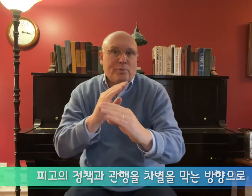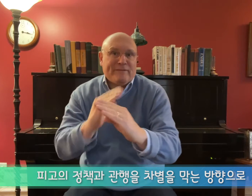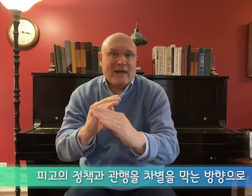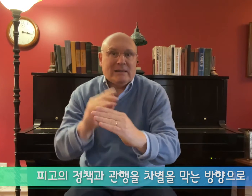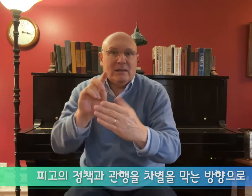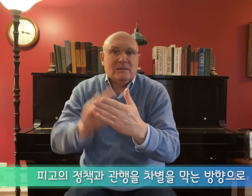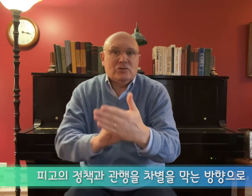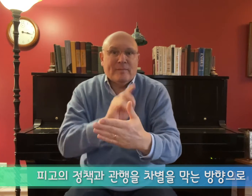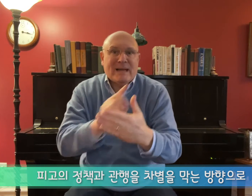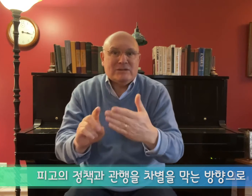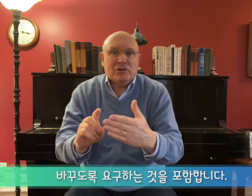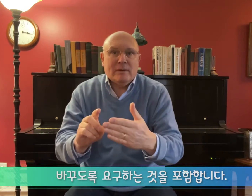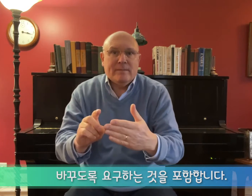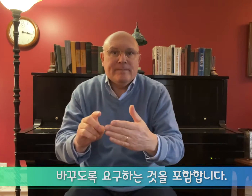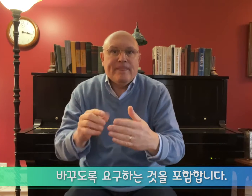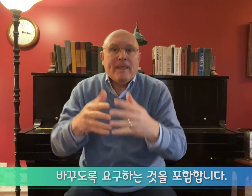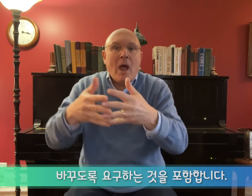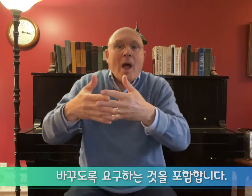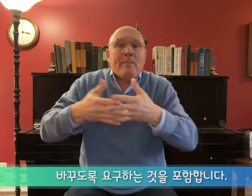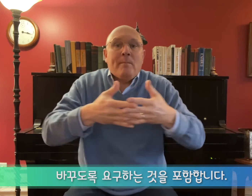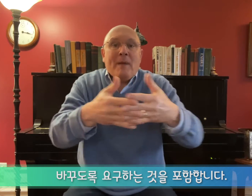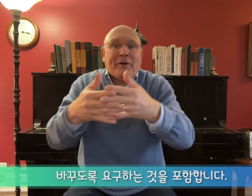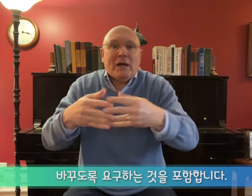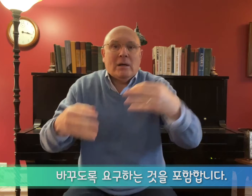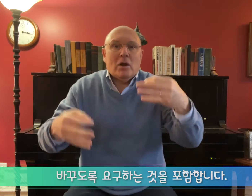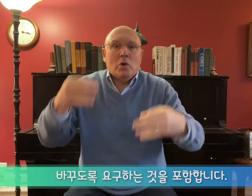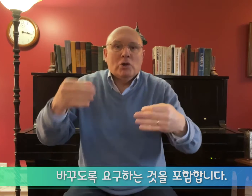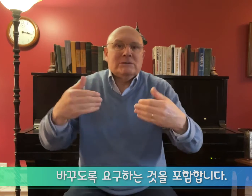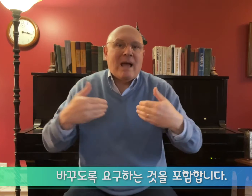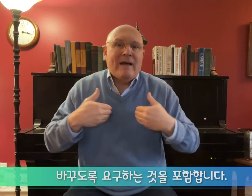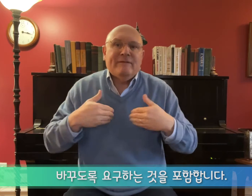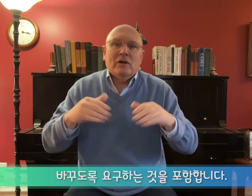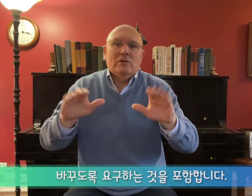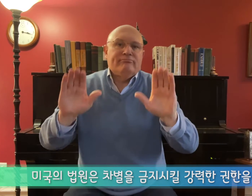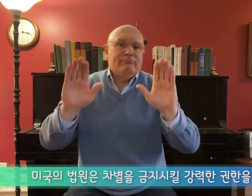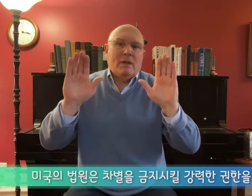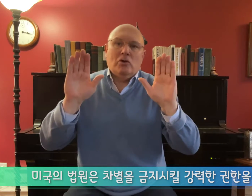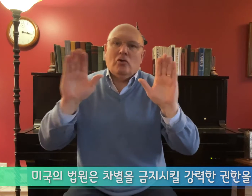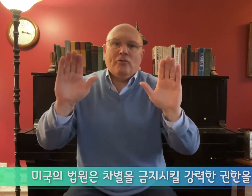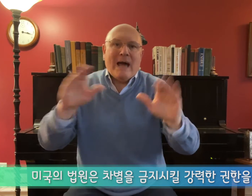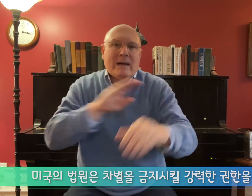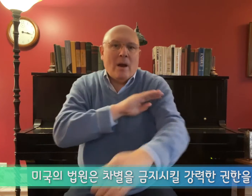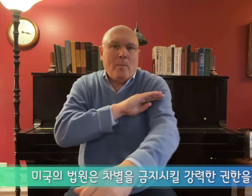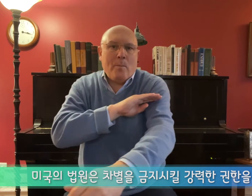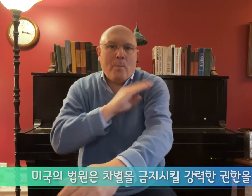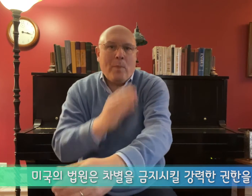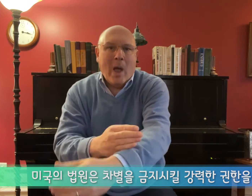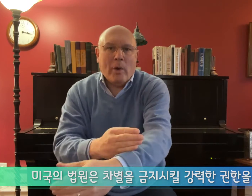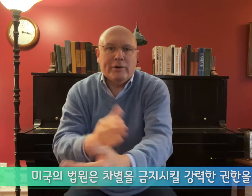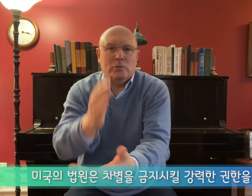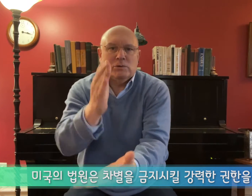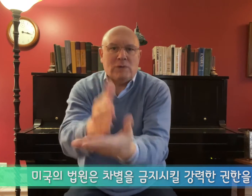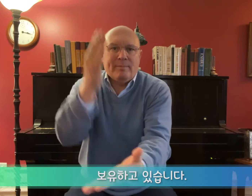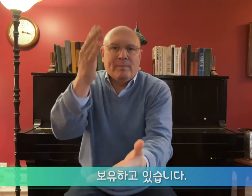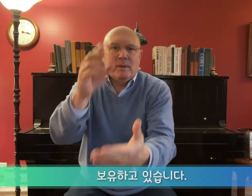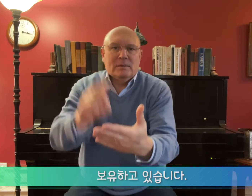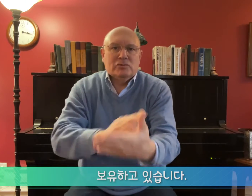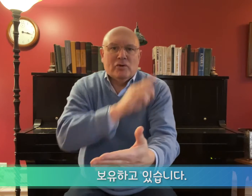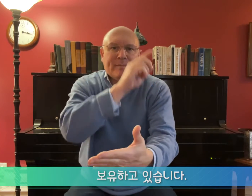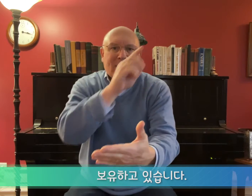policies and practices to prevent discrimination. American courts have great power to stop